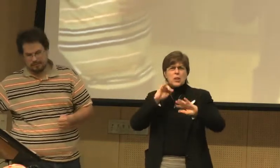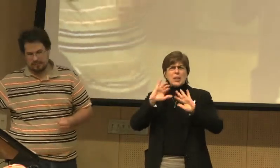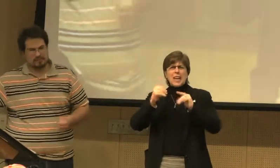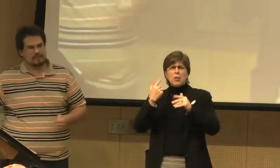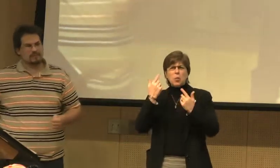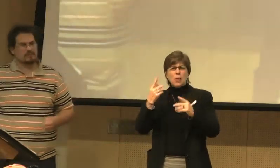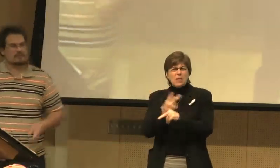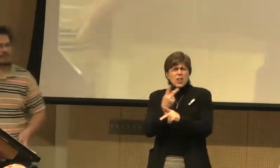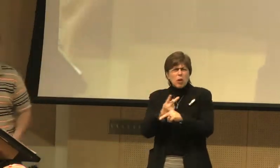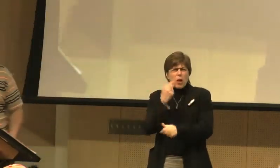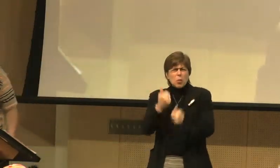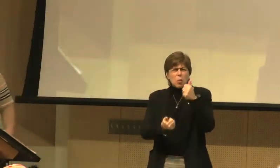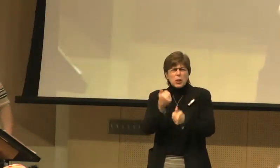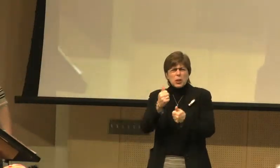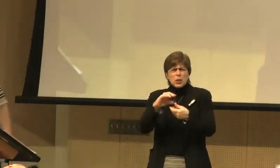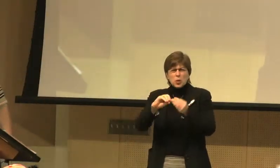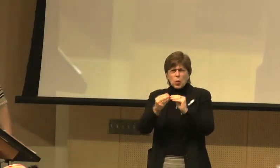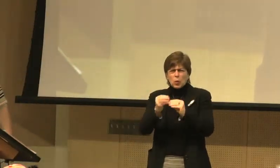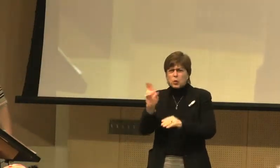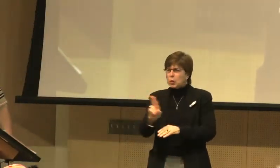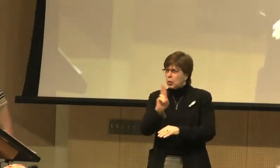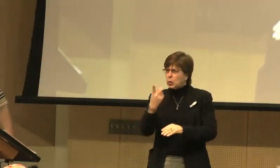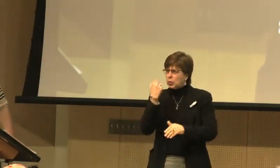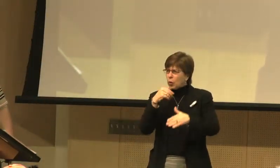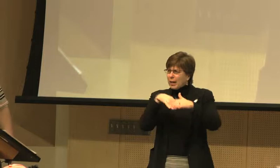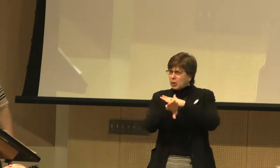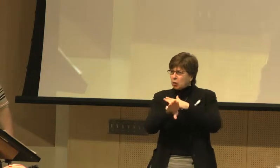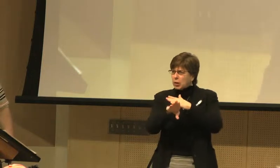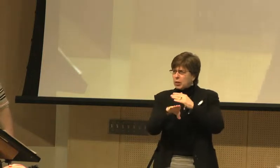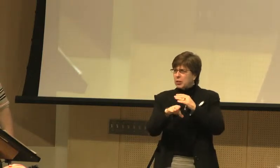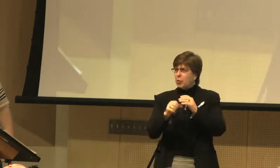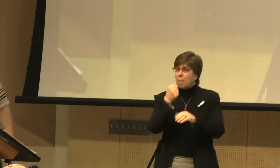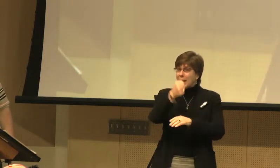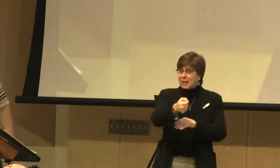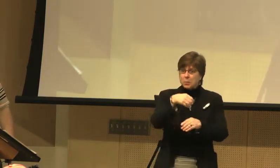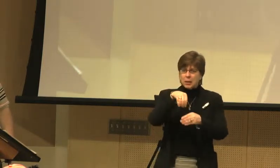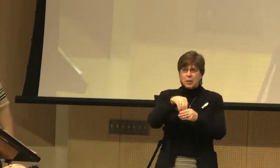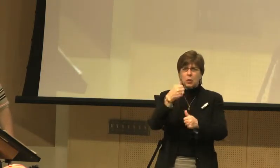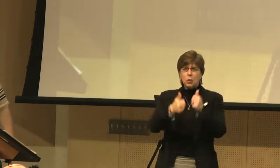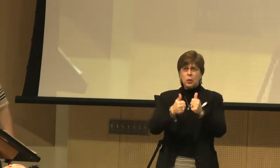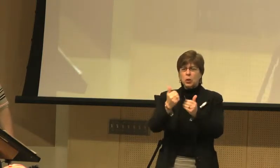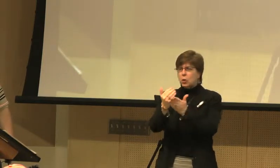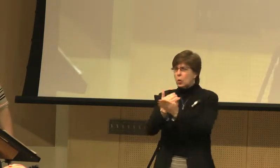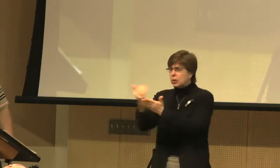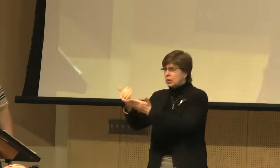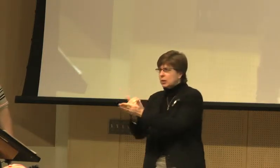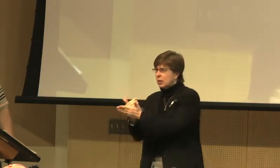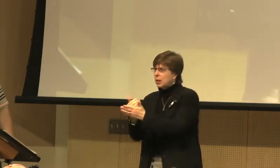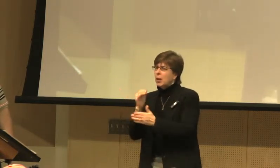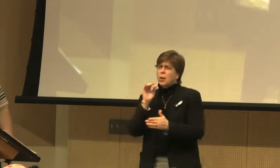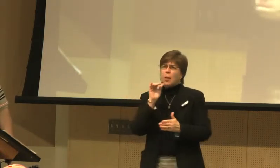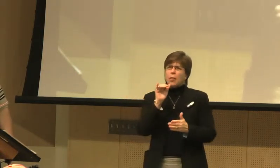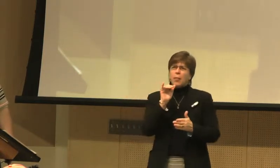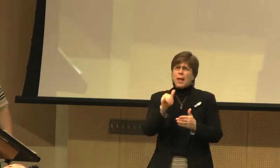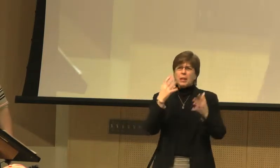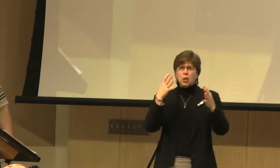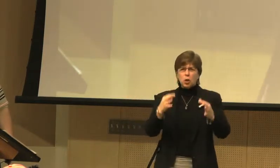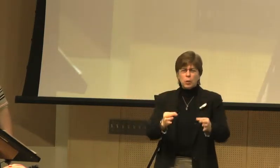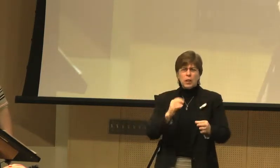placement, how did we figure out which course to use for entrance or placement into which courses? That